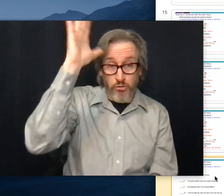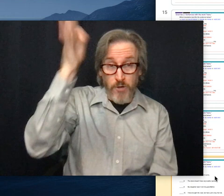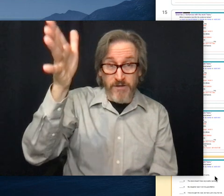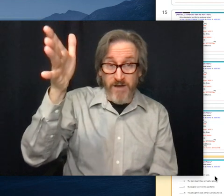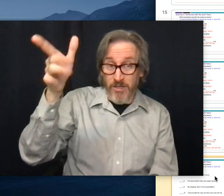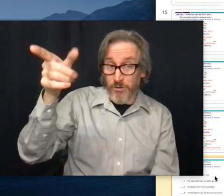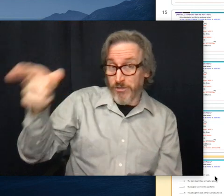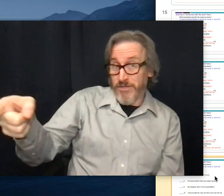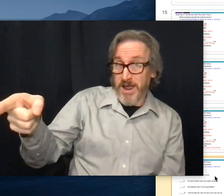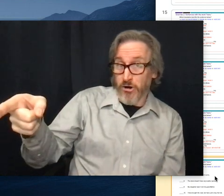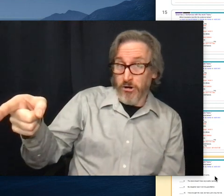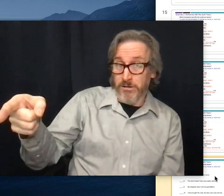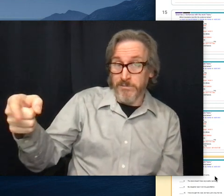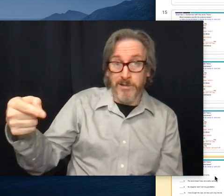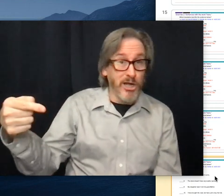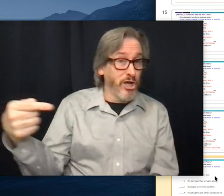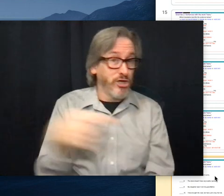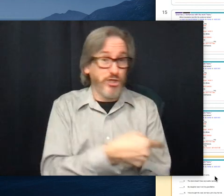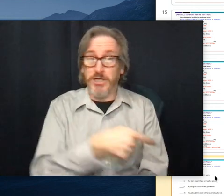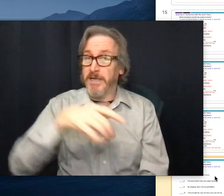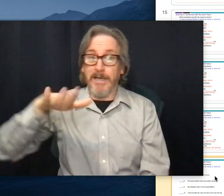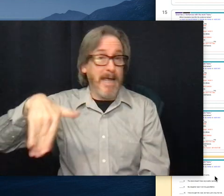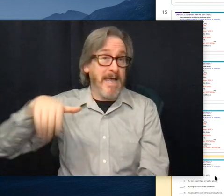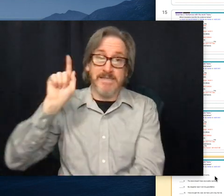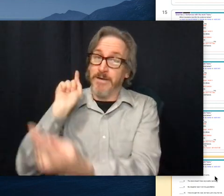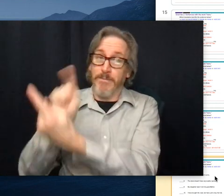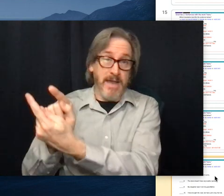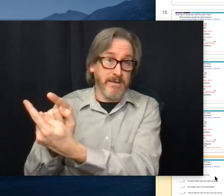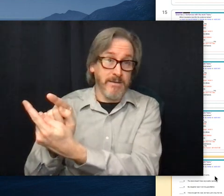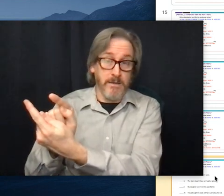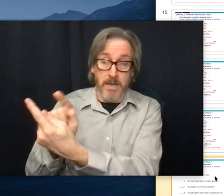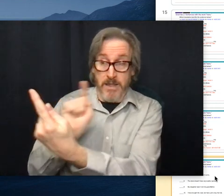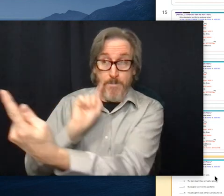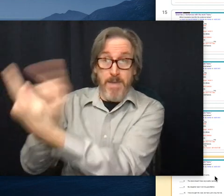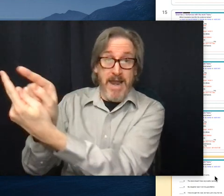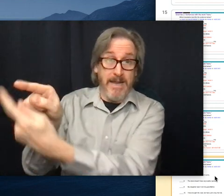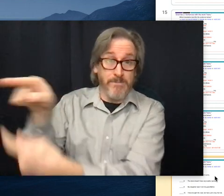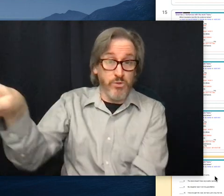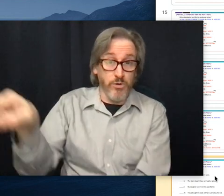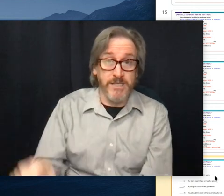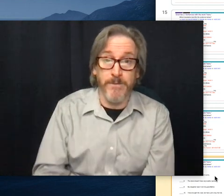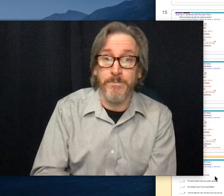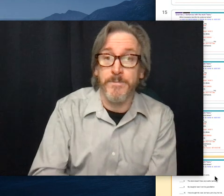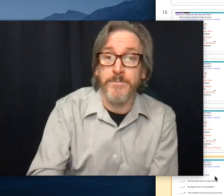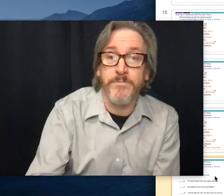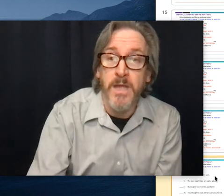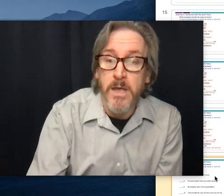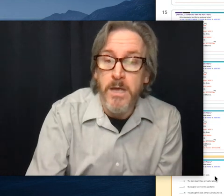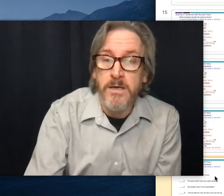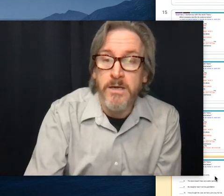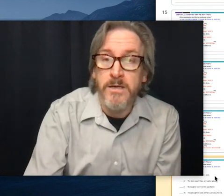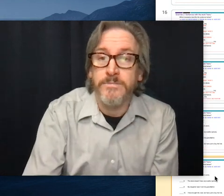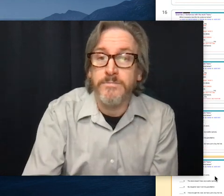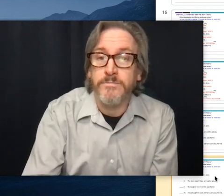her grandfather there, she hasn't met. And met aims towards him.